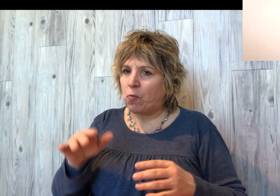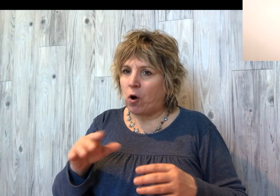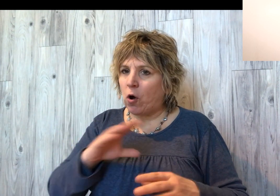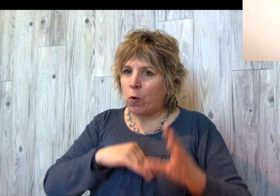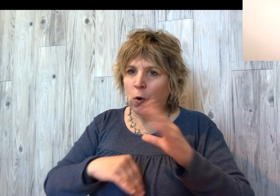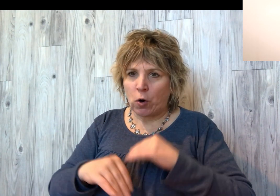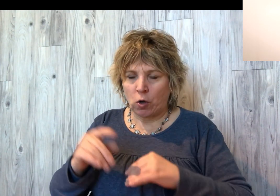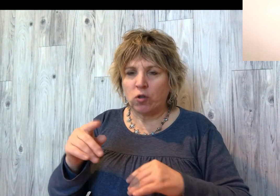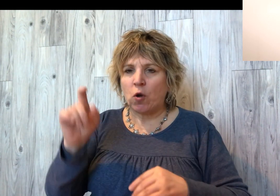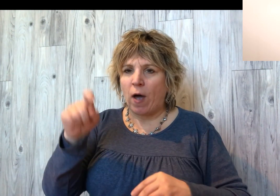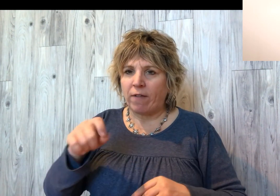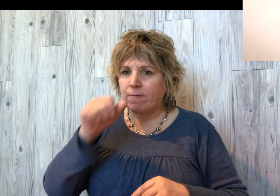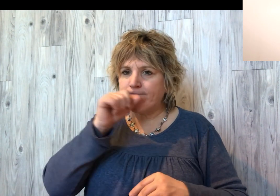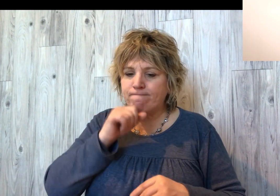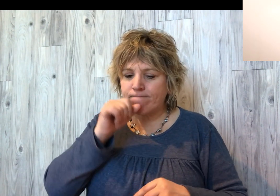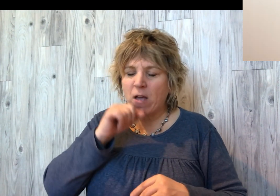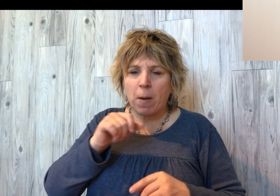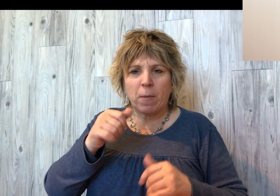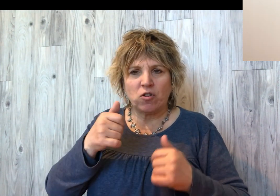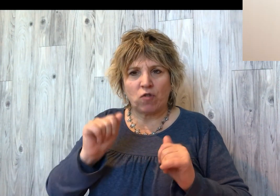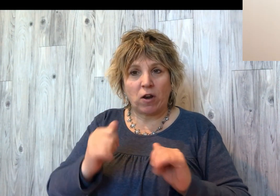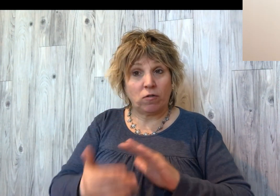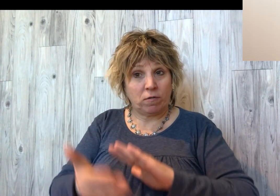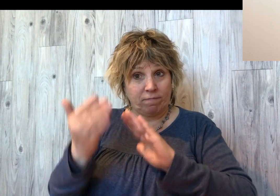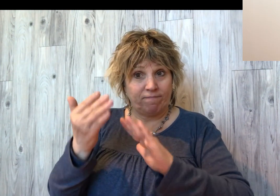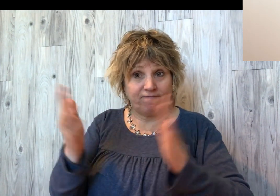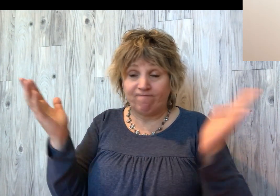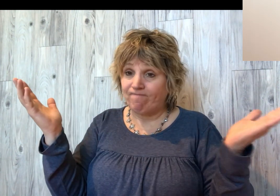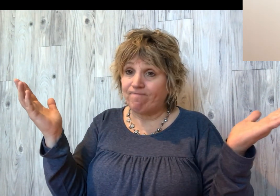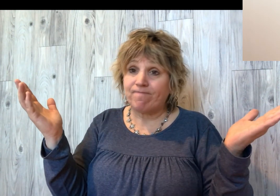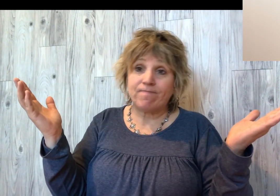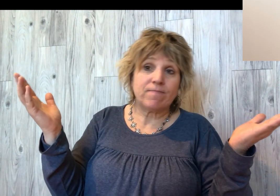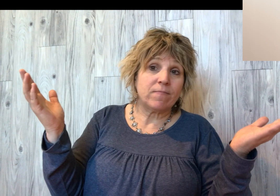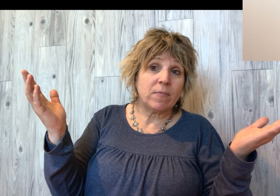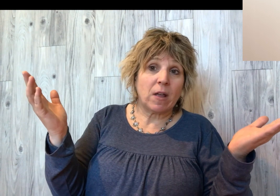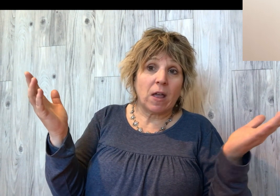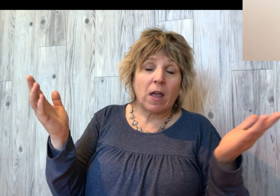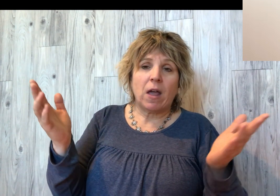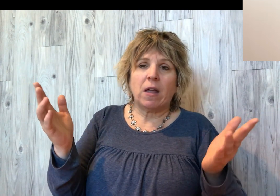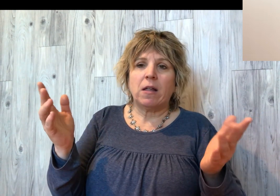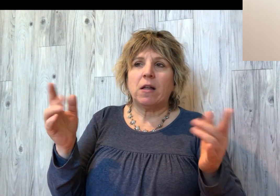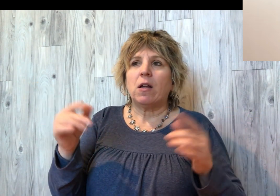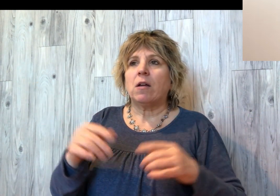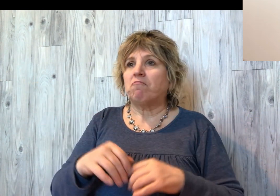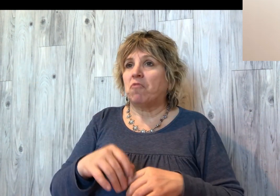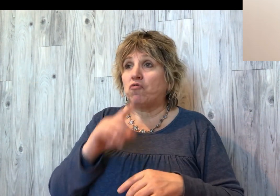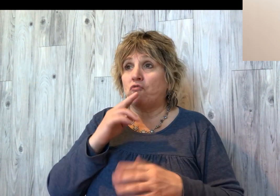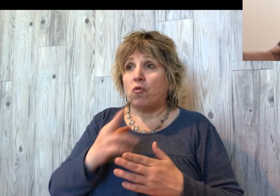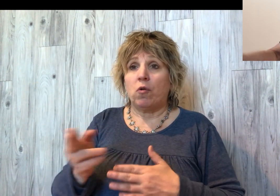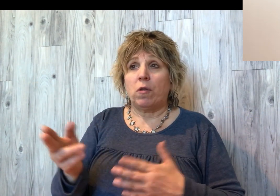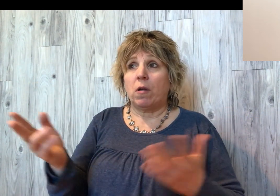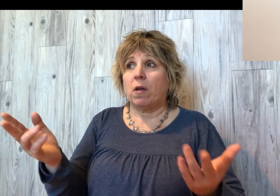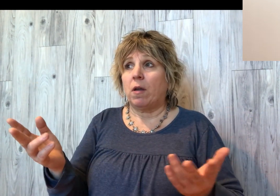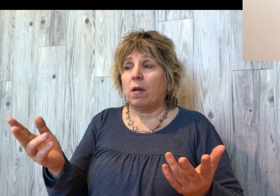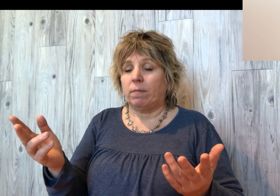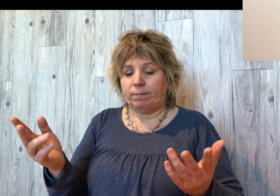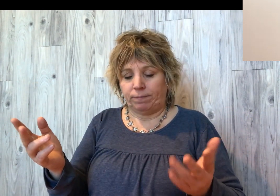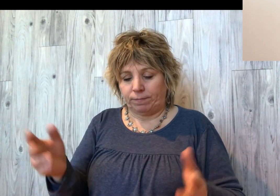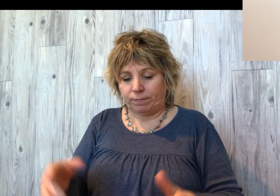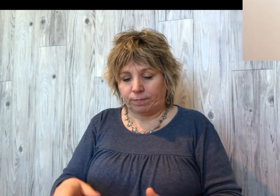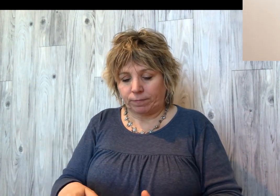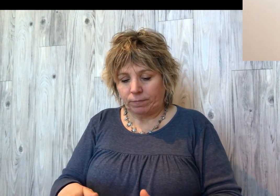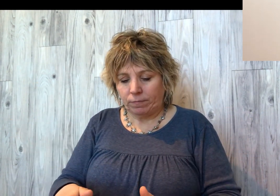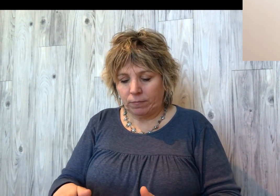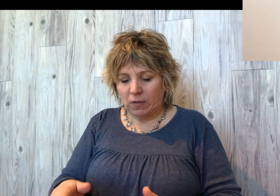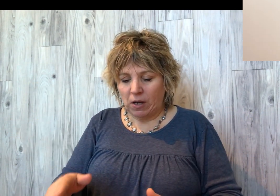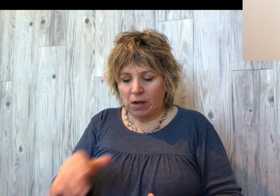So you have to deal with them. But trying to confront them, just know this right now. You try to confront them based on facts and truth, it escapes